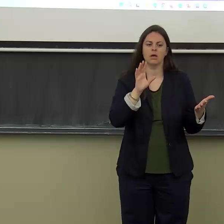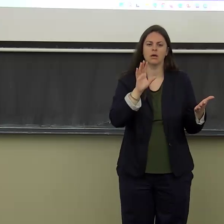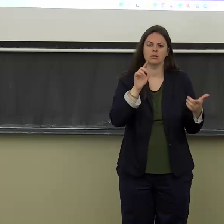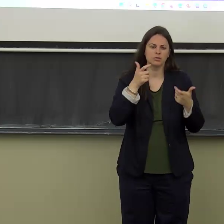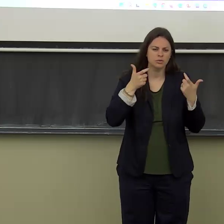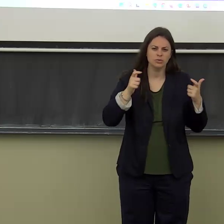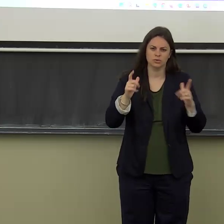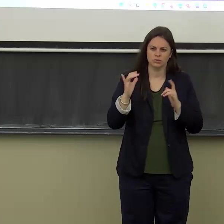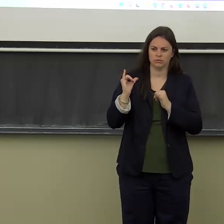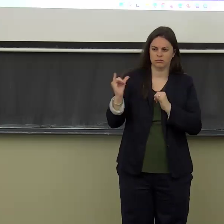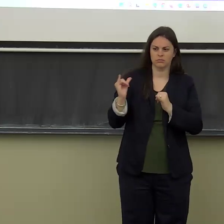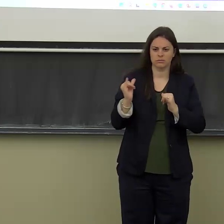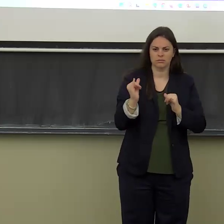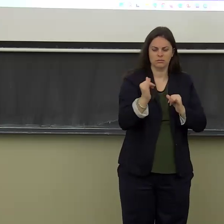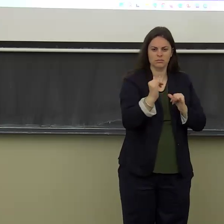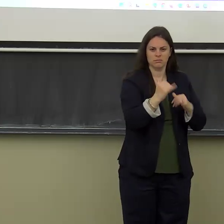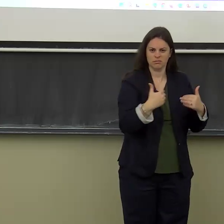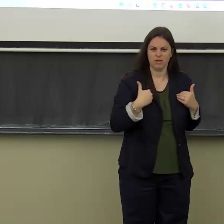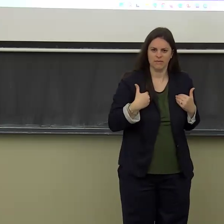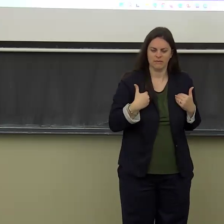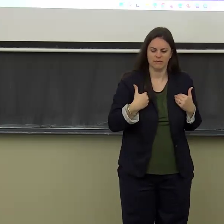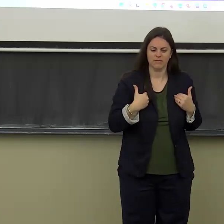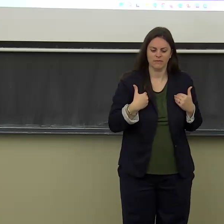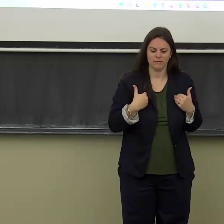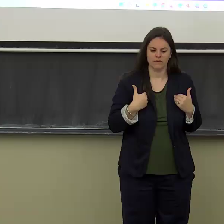huge commonalities, right? The